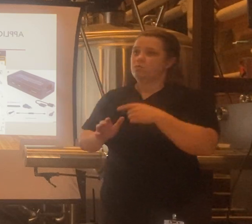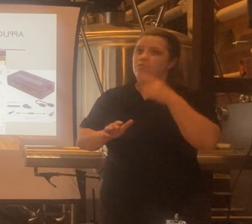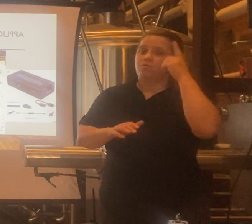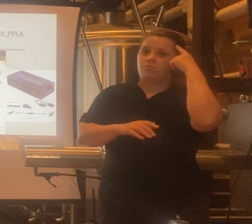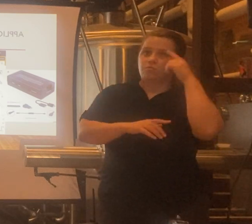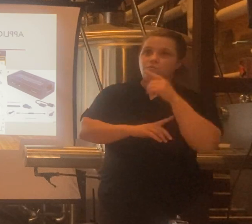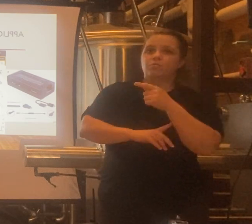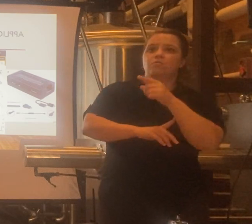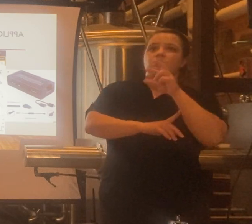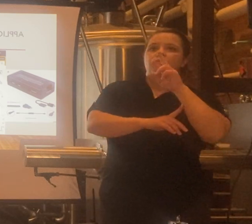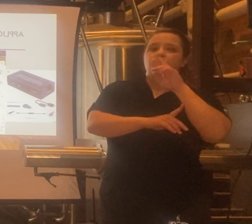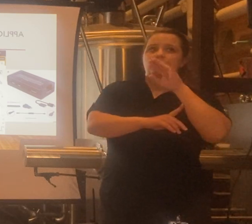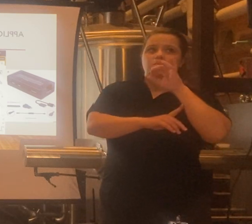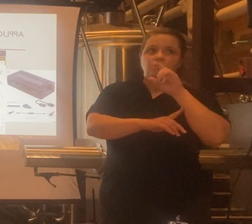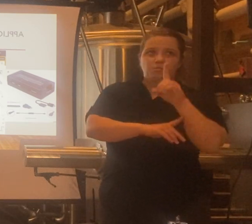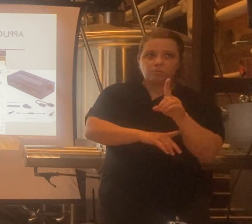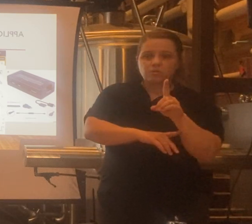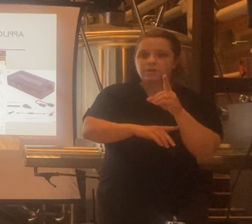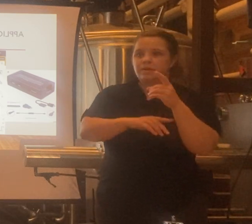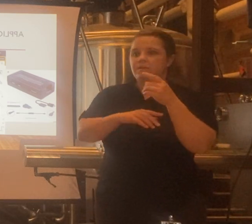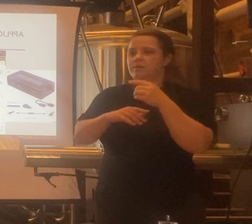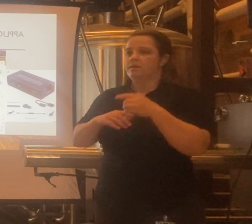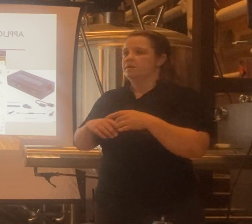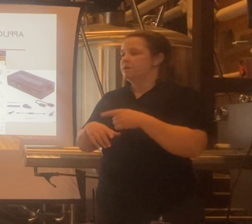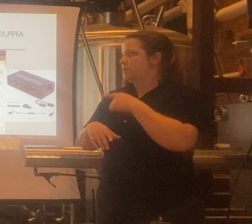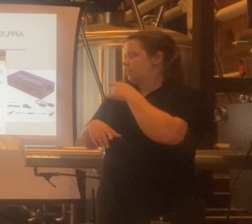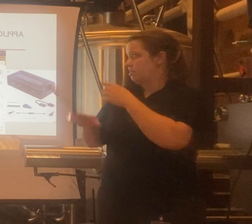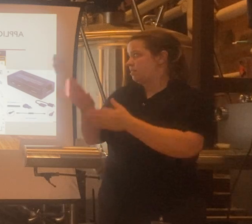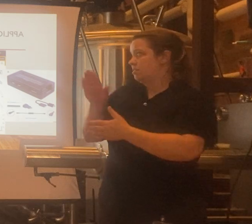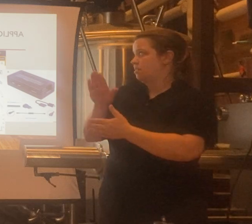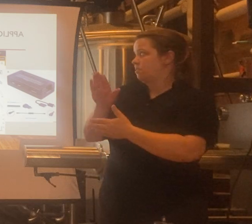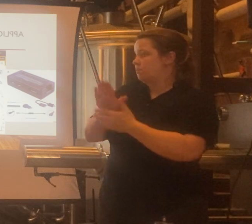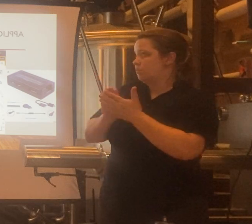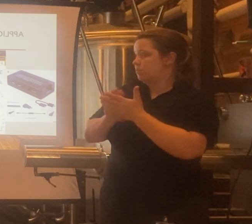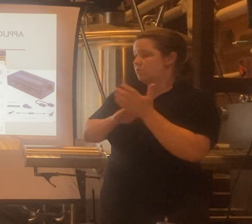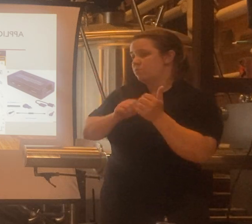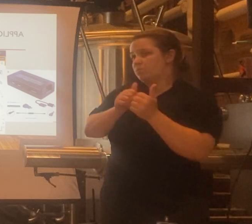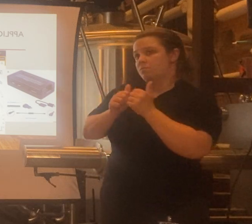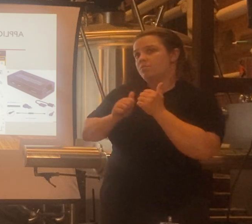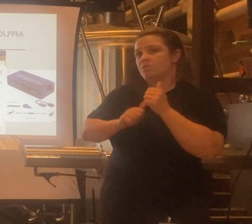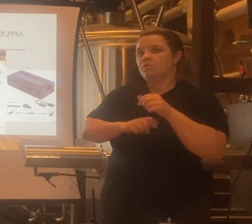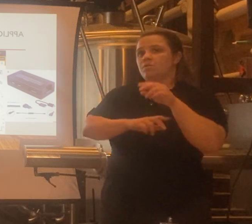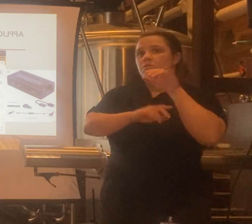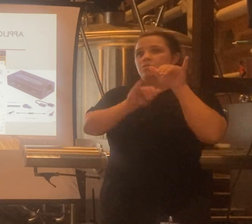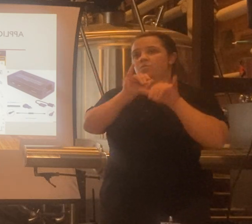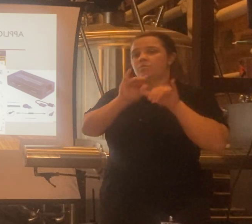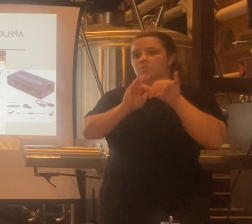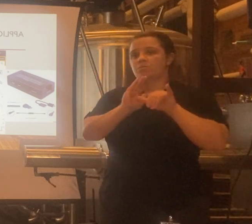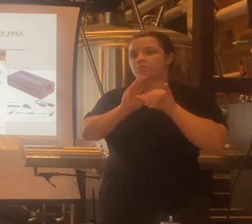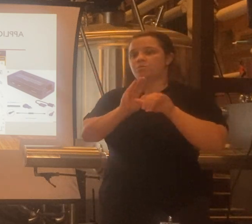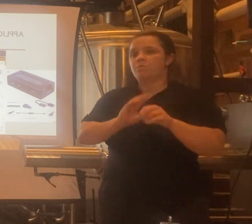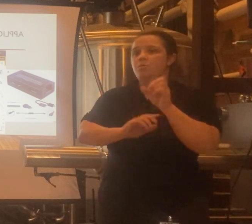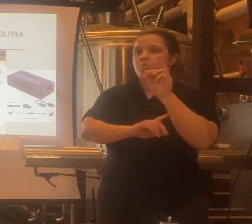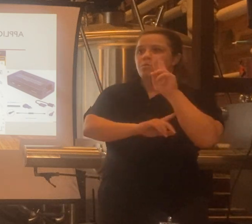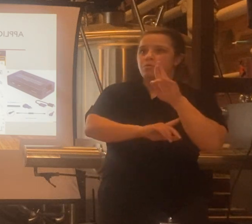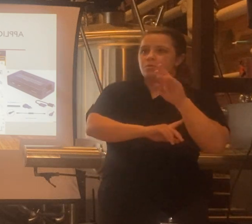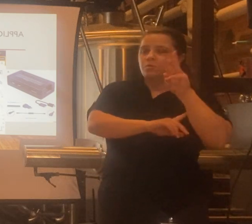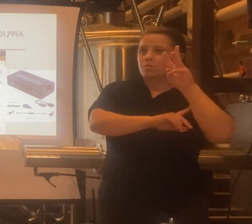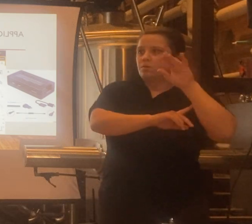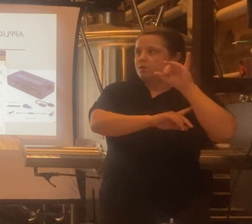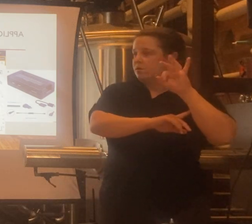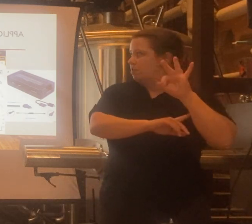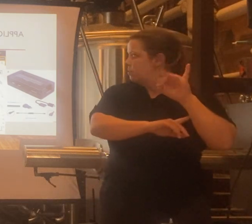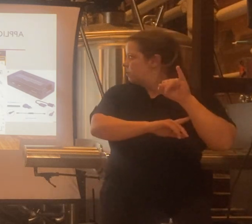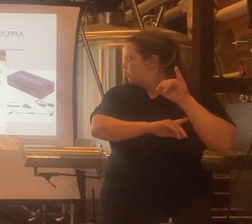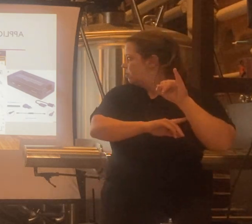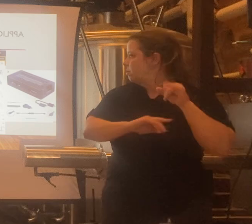which I have on my phone. Runs on Bluetooth or Wi-Fi. That shows me the status. So all this is controllable by applications. The advantage of adding this to the